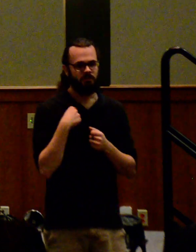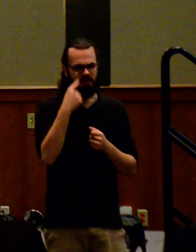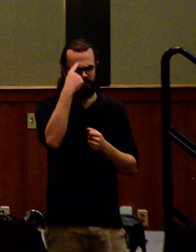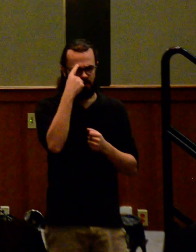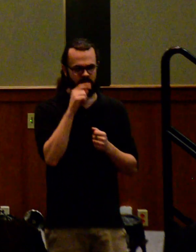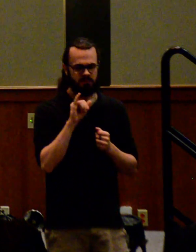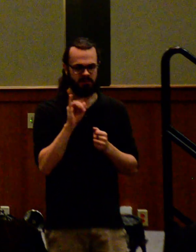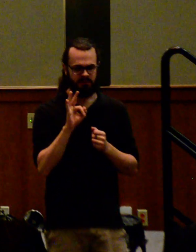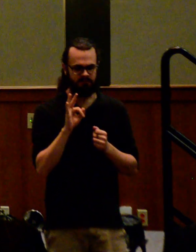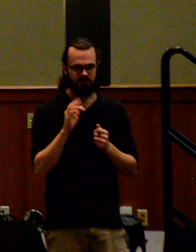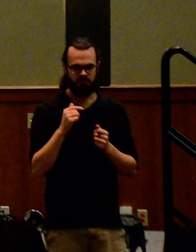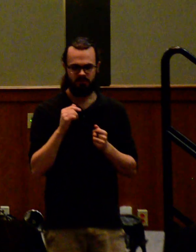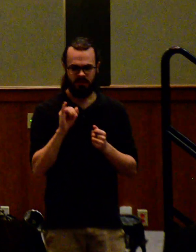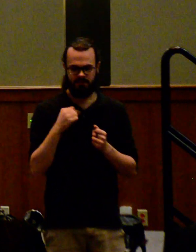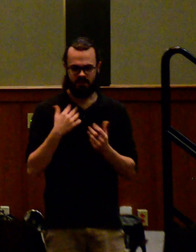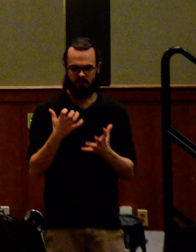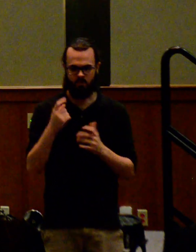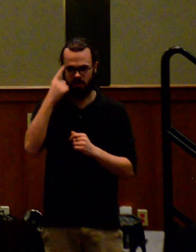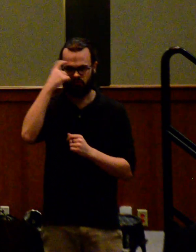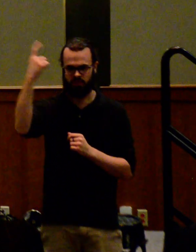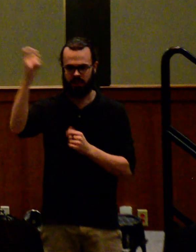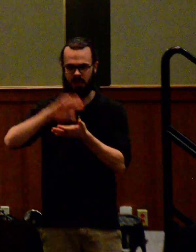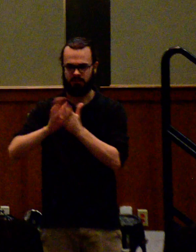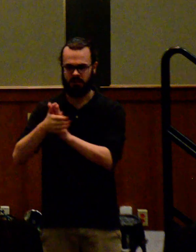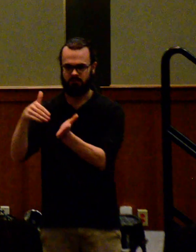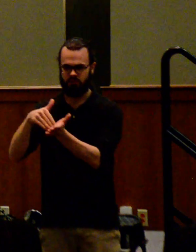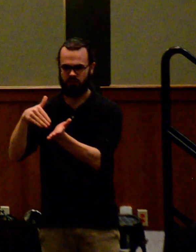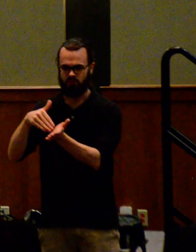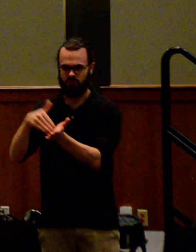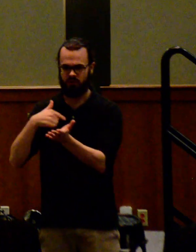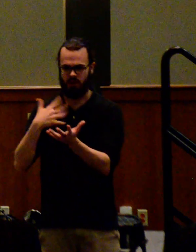dreams of becoming a doctor and still be a good brother and take care of him?